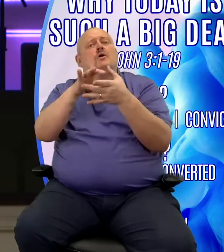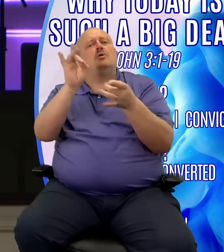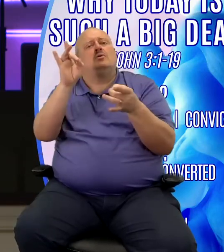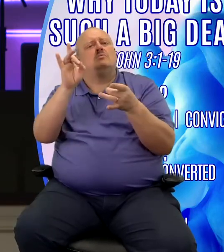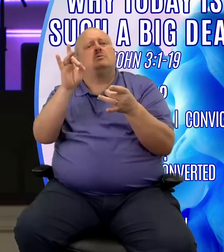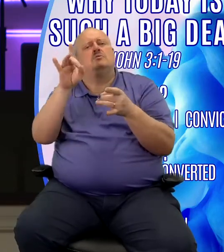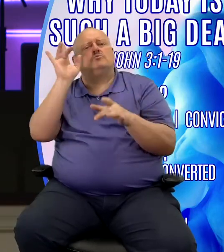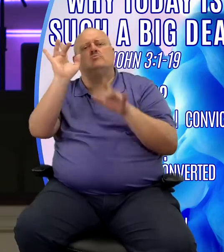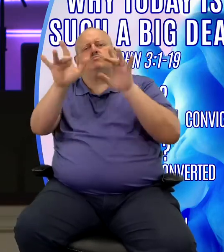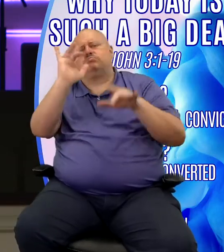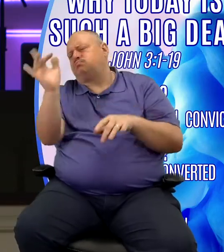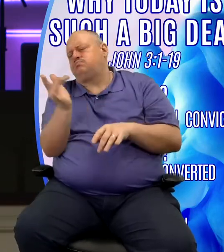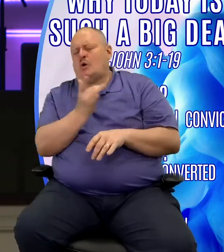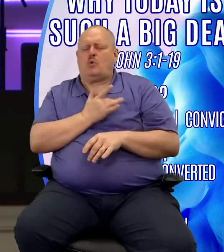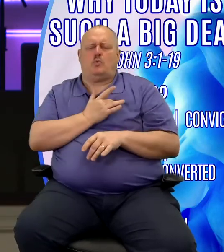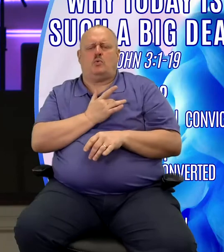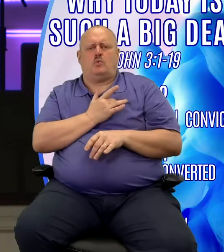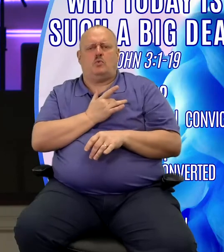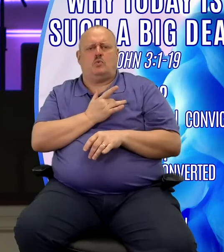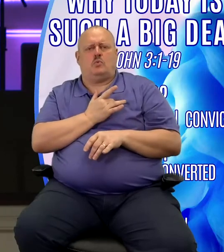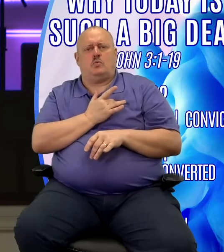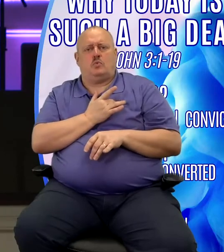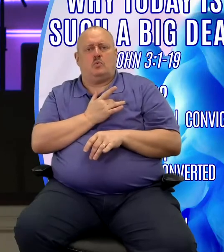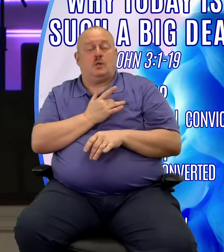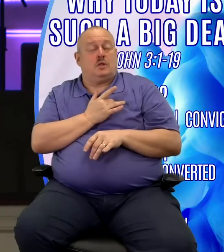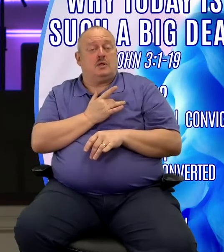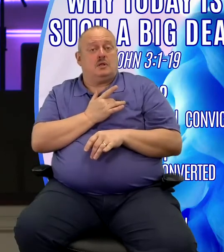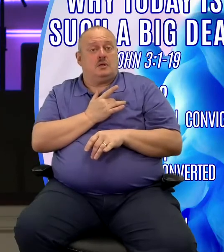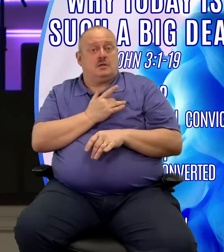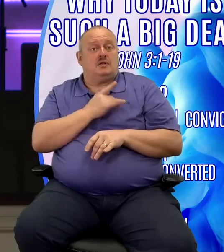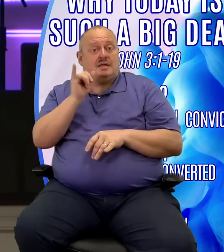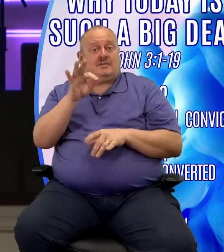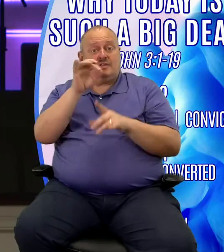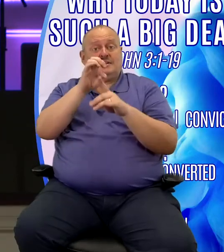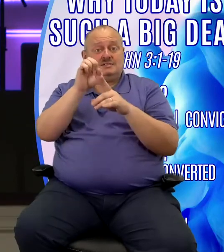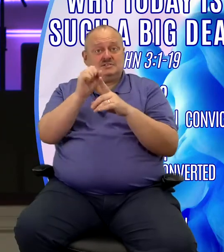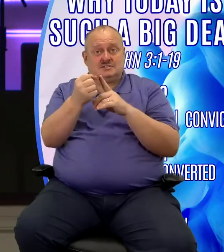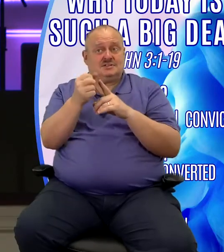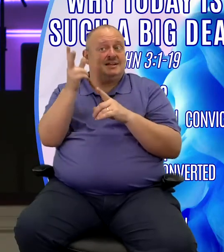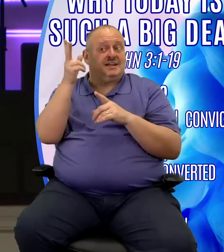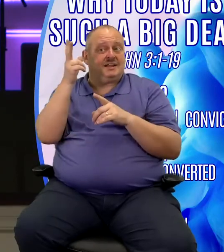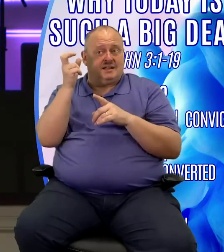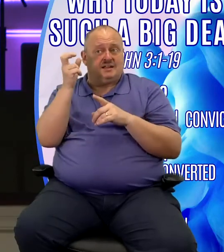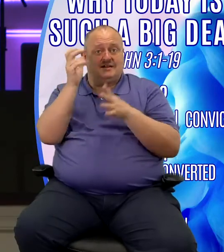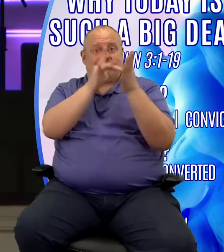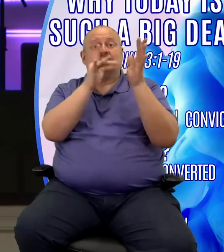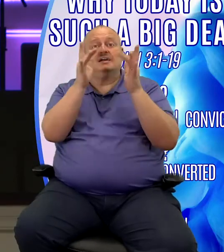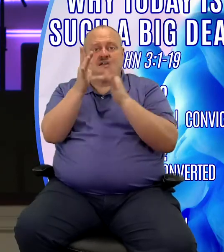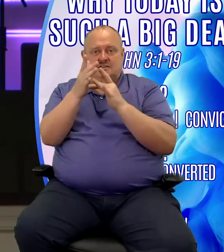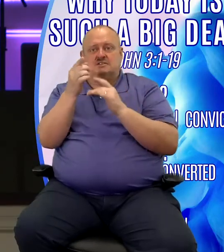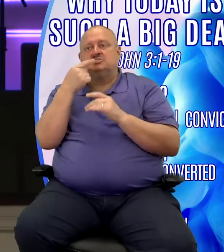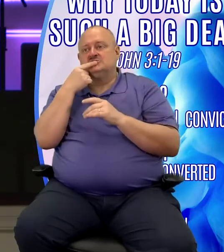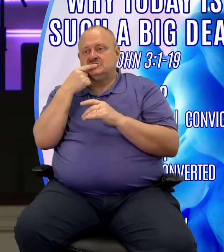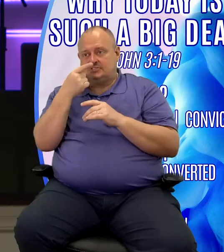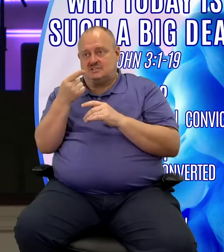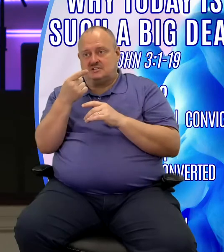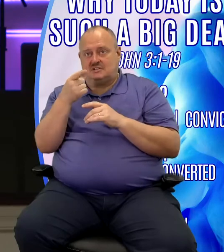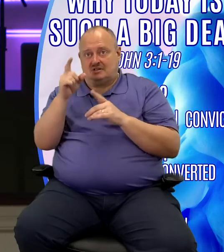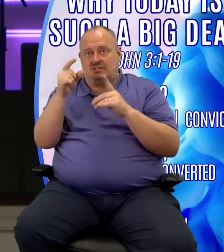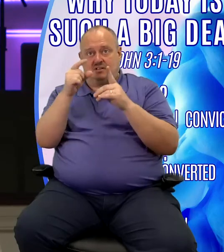God is convicting you like Nicodemus. If that's the case, I want you to hear what Jesus says to him. And it's that